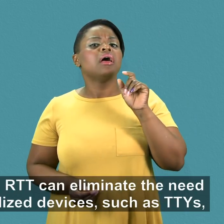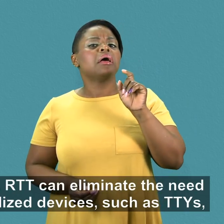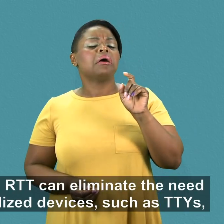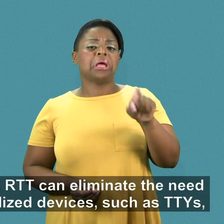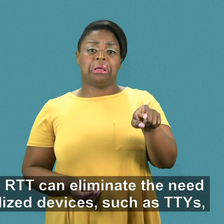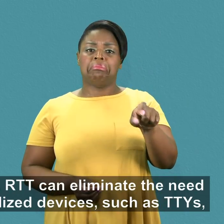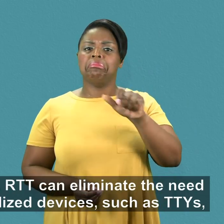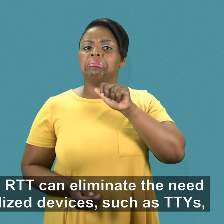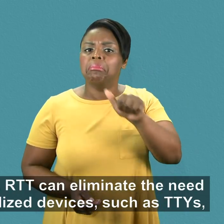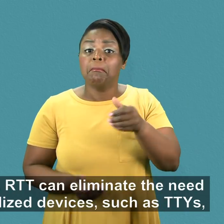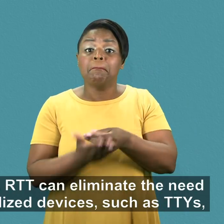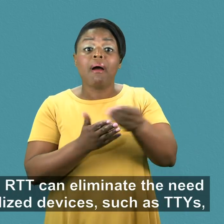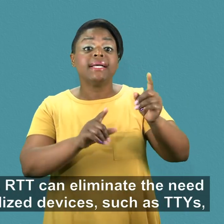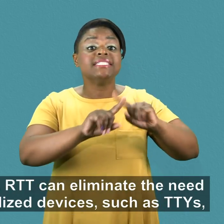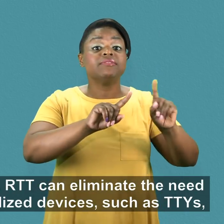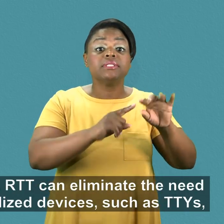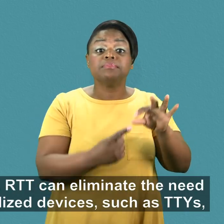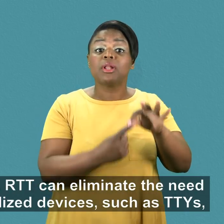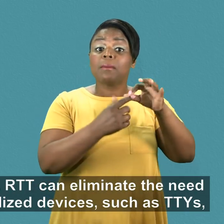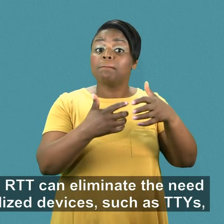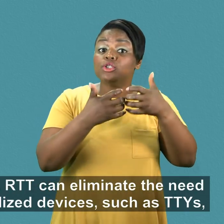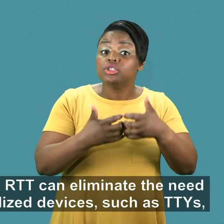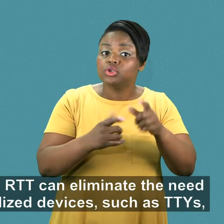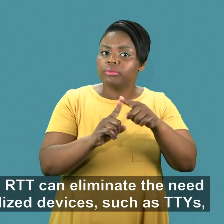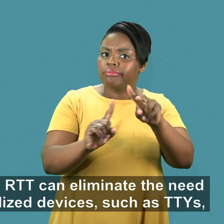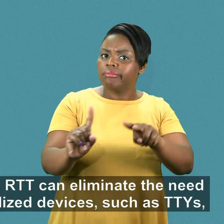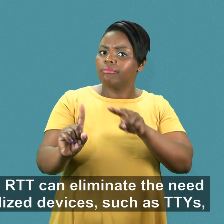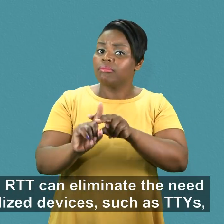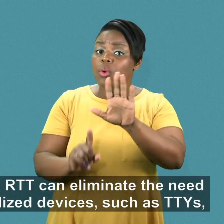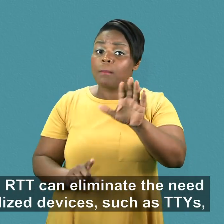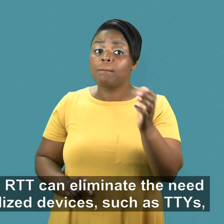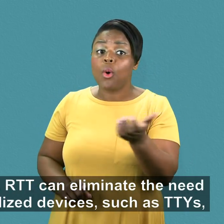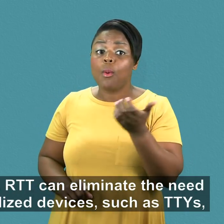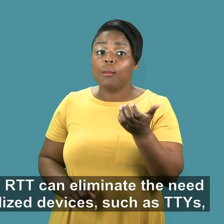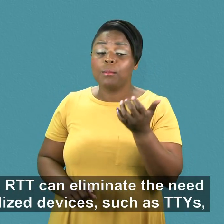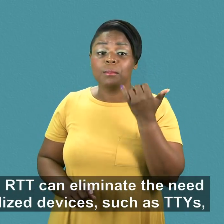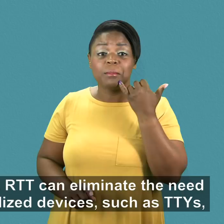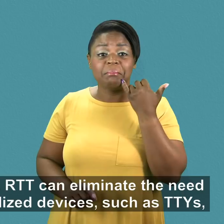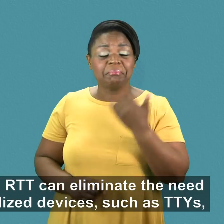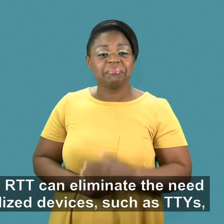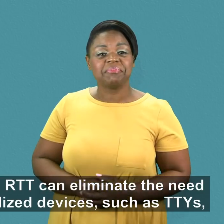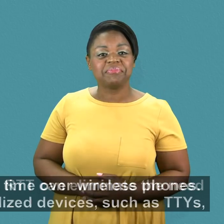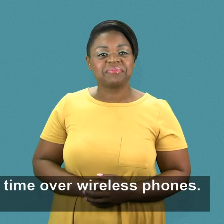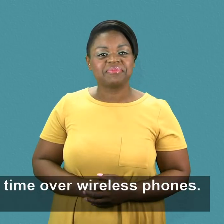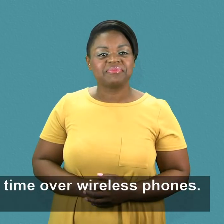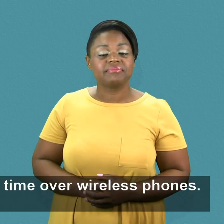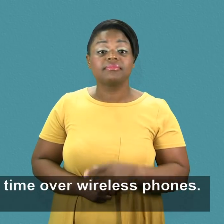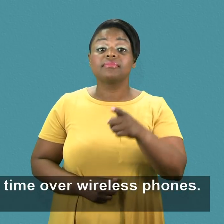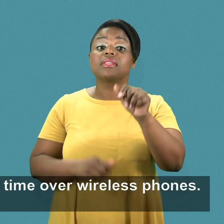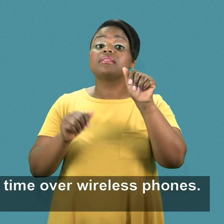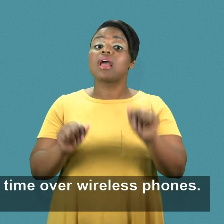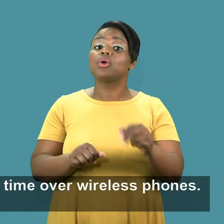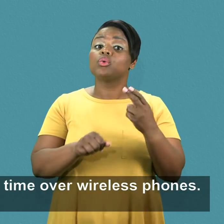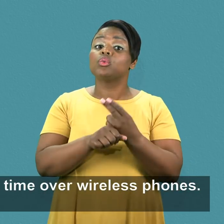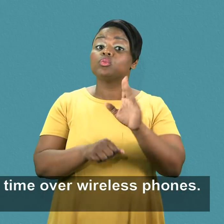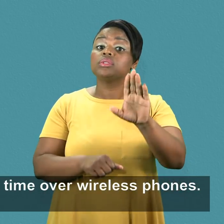RTT can eliminate the need to purchase specialized devices, such as TTYs, to send text in real-time over wireless